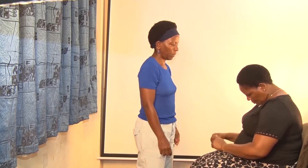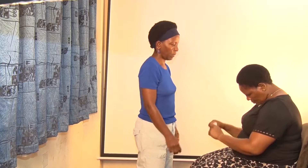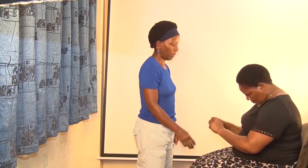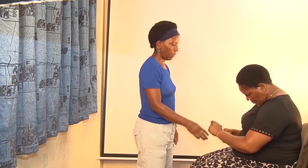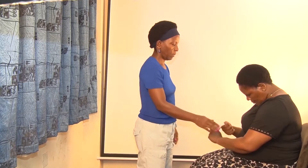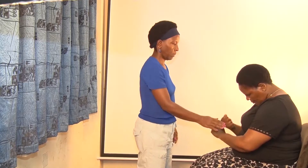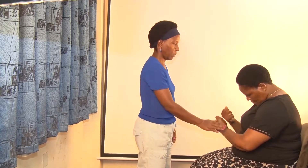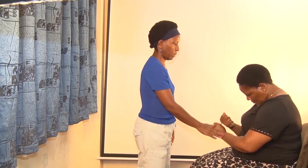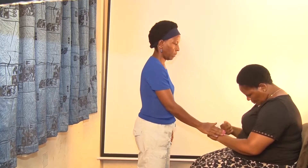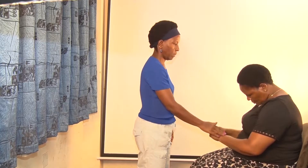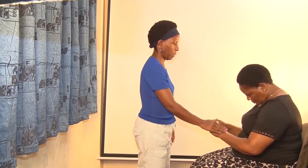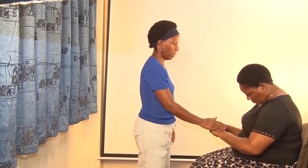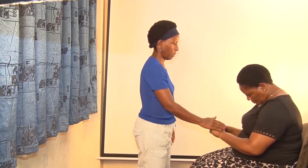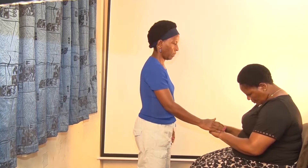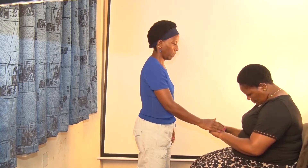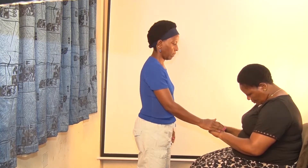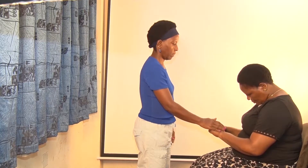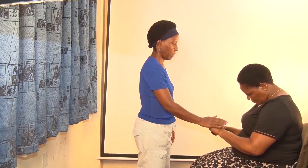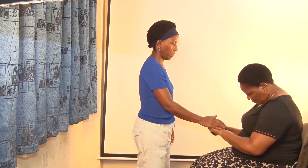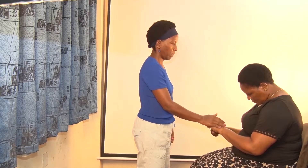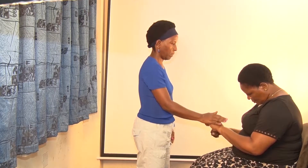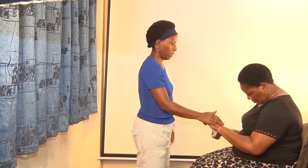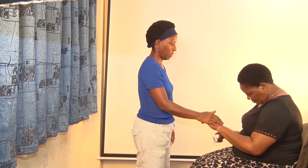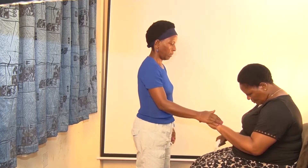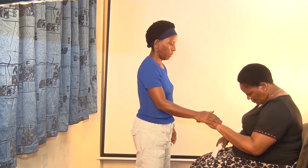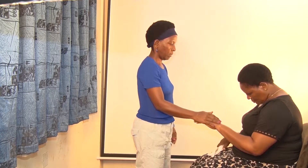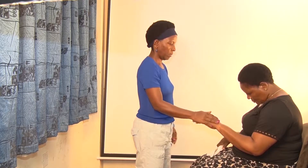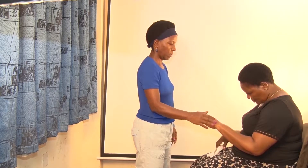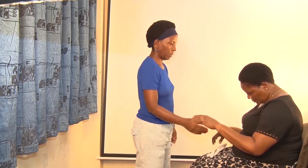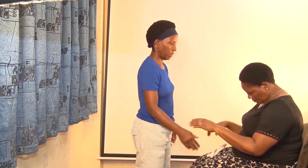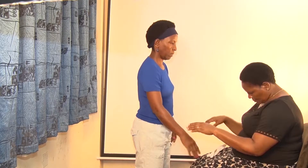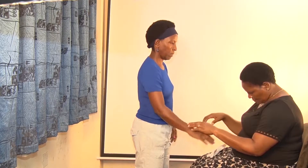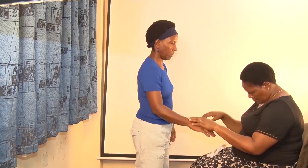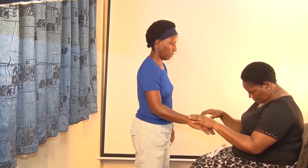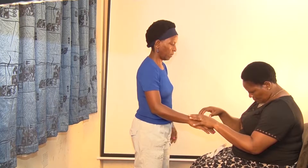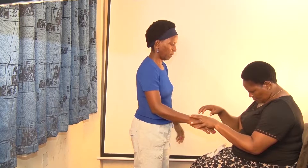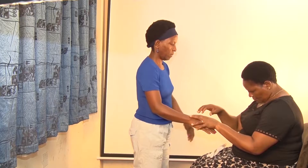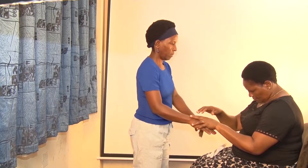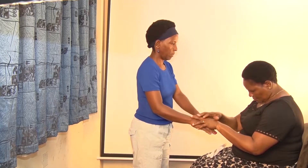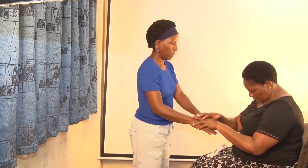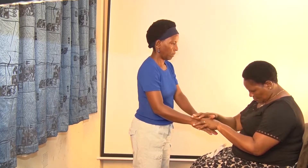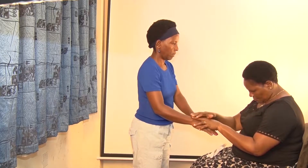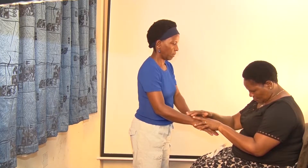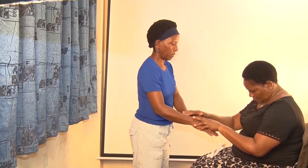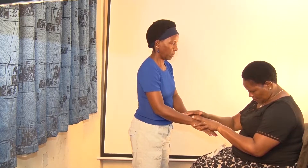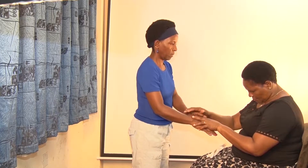and encircle them and then approach them from the front. When you do